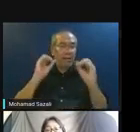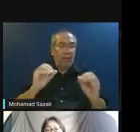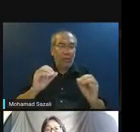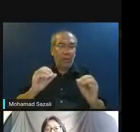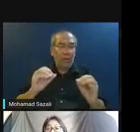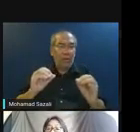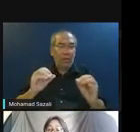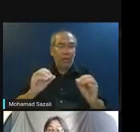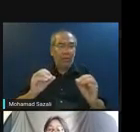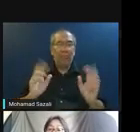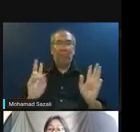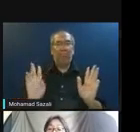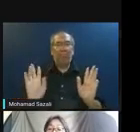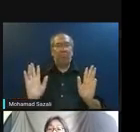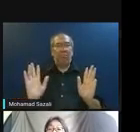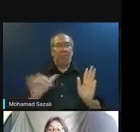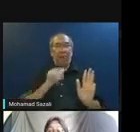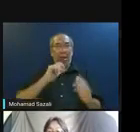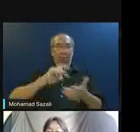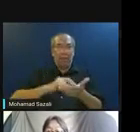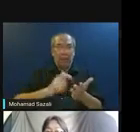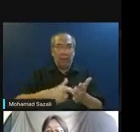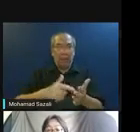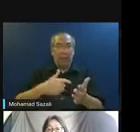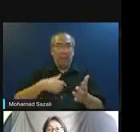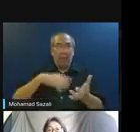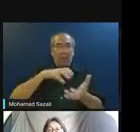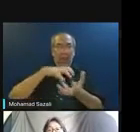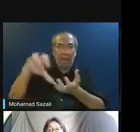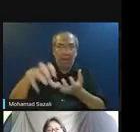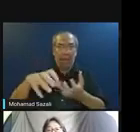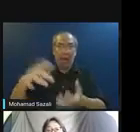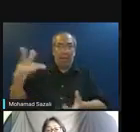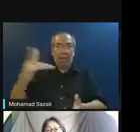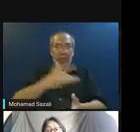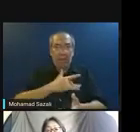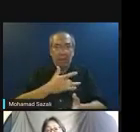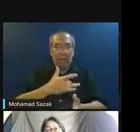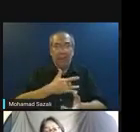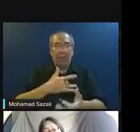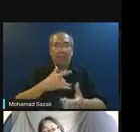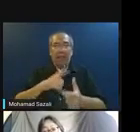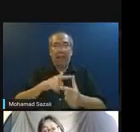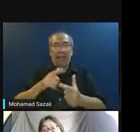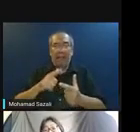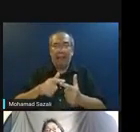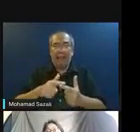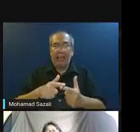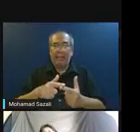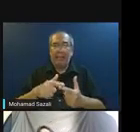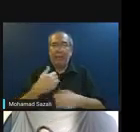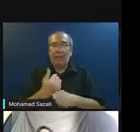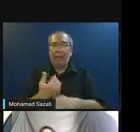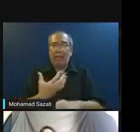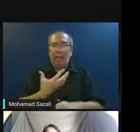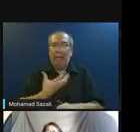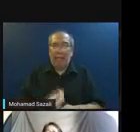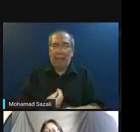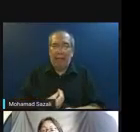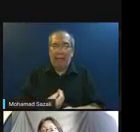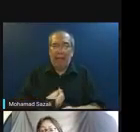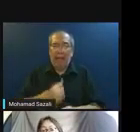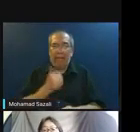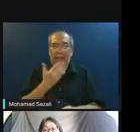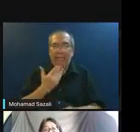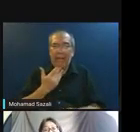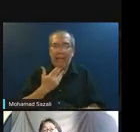it says tidak boleh mendengar langsung atau tidak boleh mendengar keseluruhannya. So it's like it's either partially or